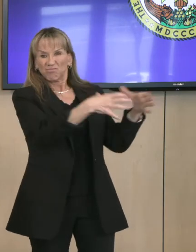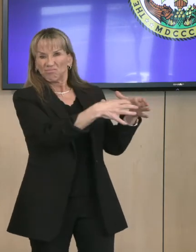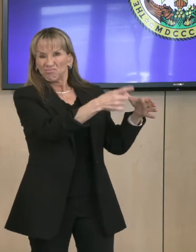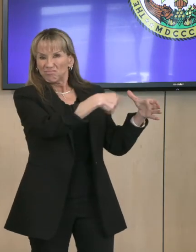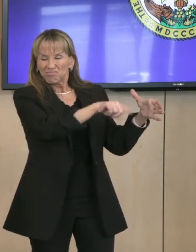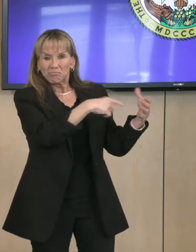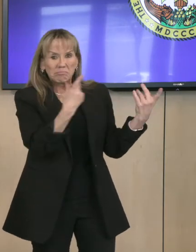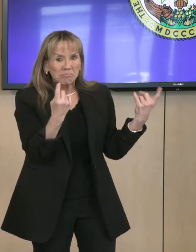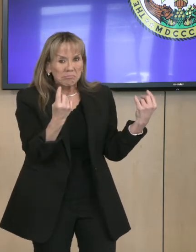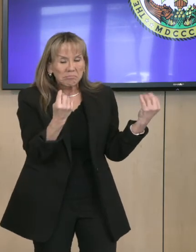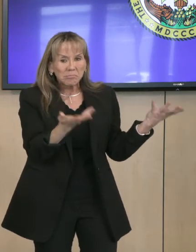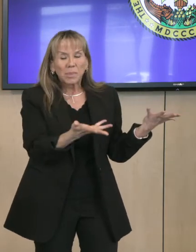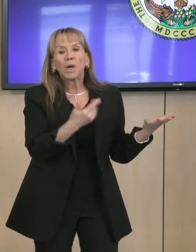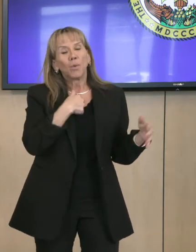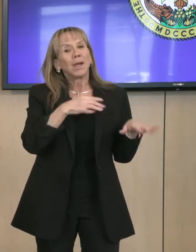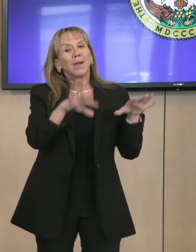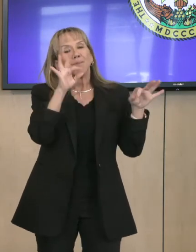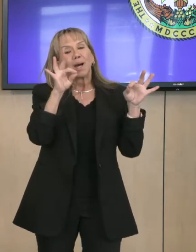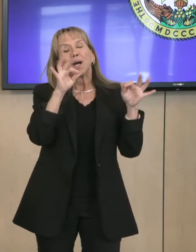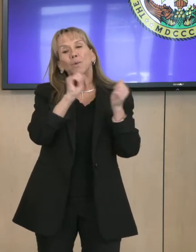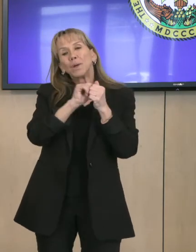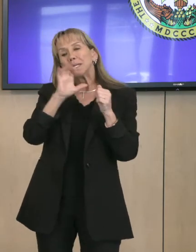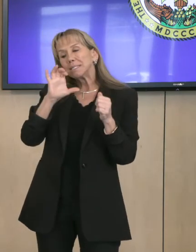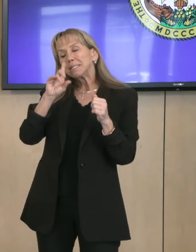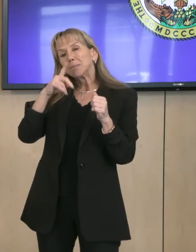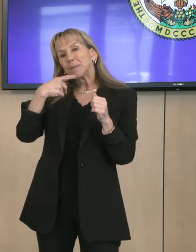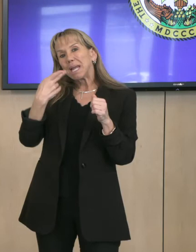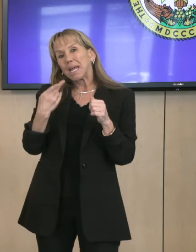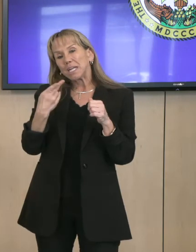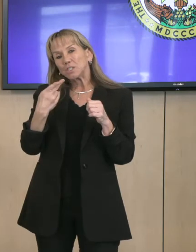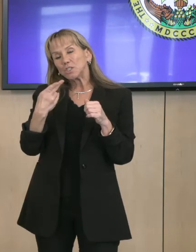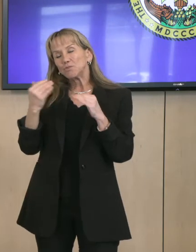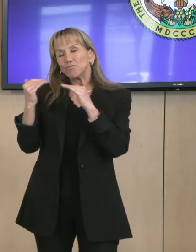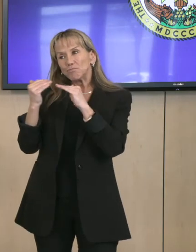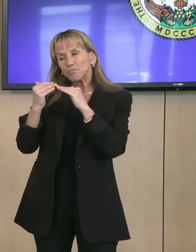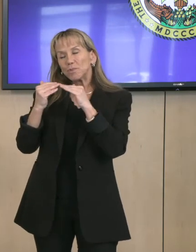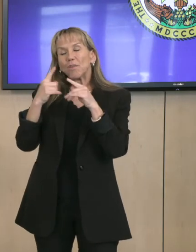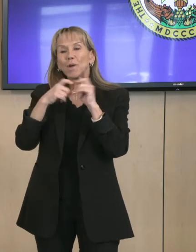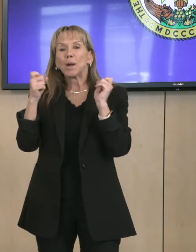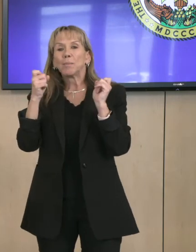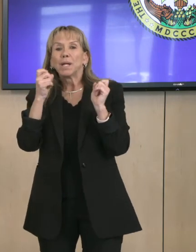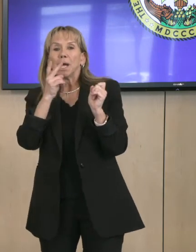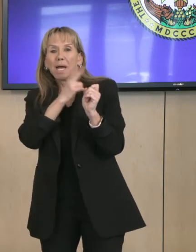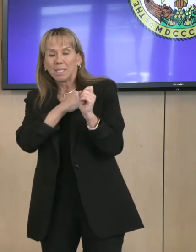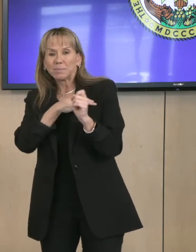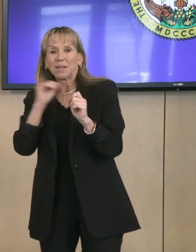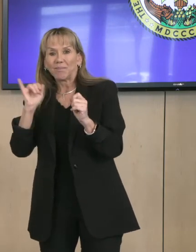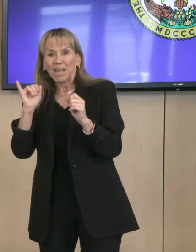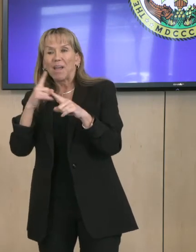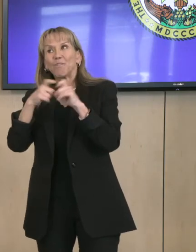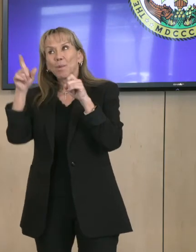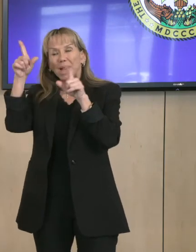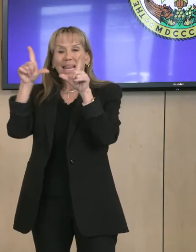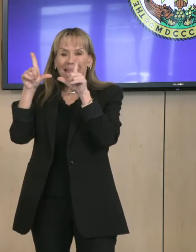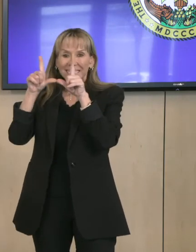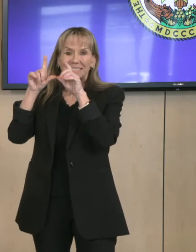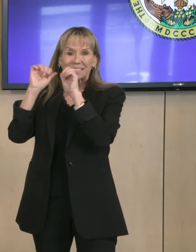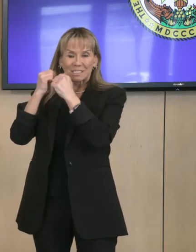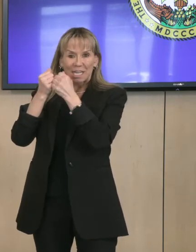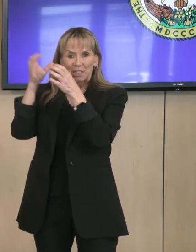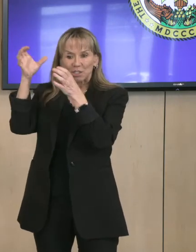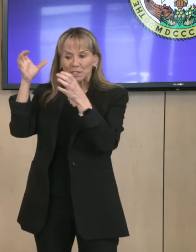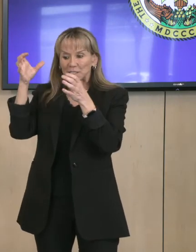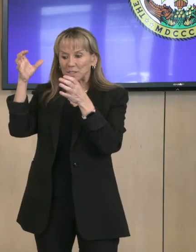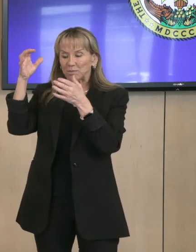find places, along with our CDPH colleagues from hospital-associated infection and from licensing, we're often able